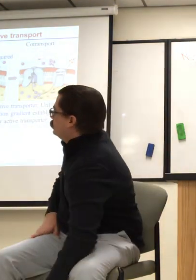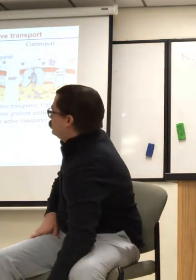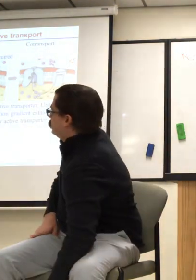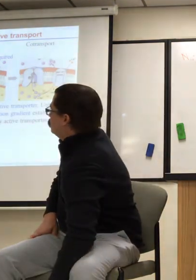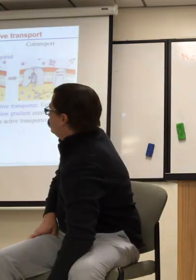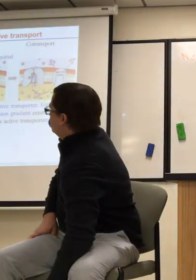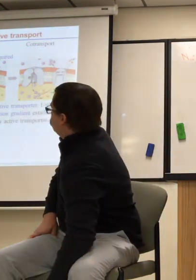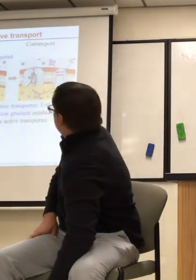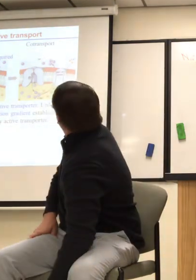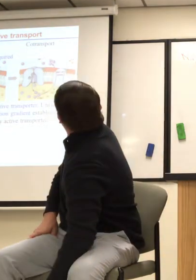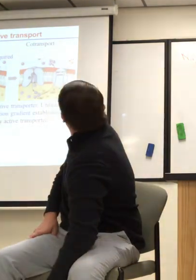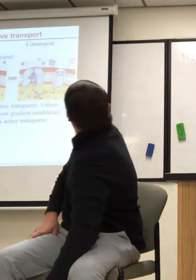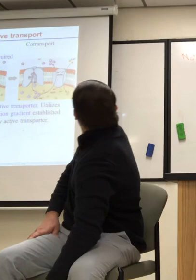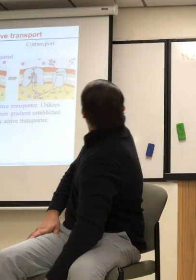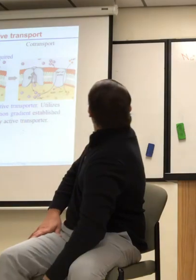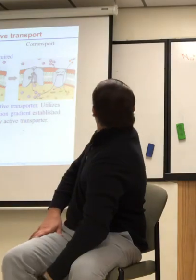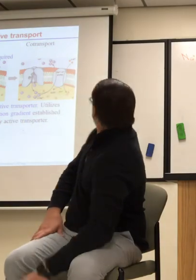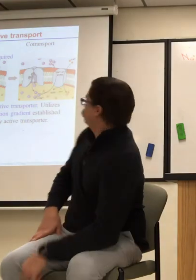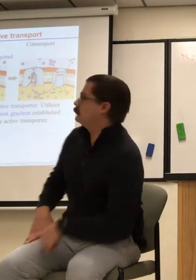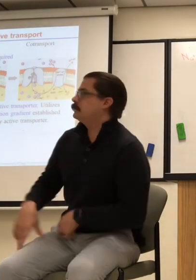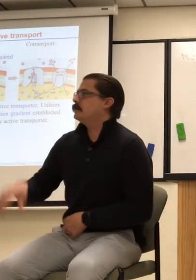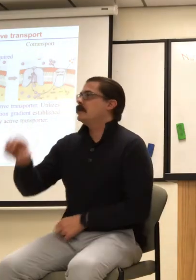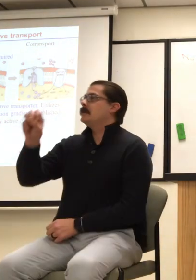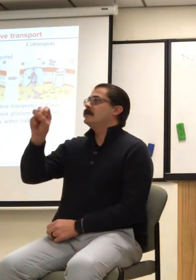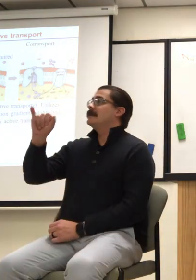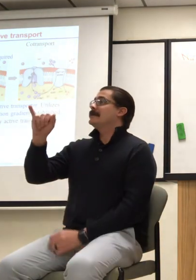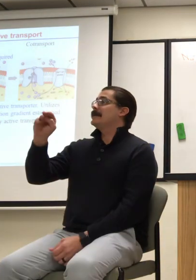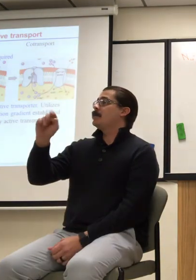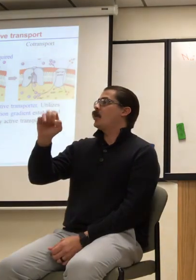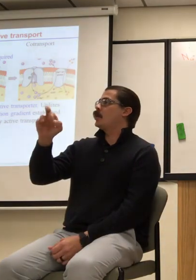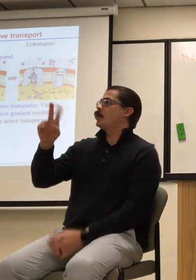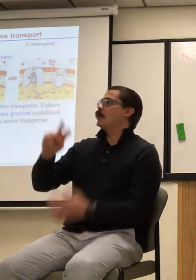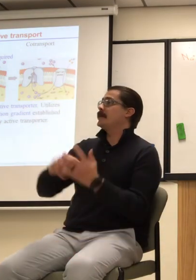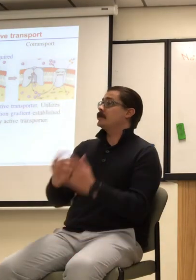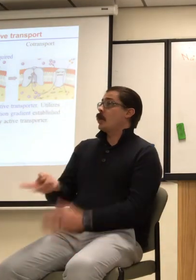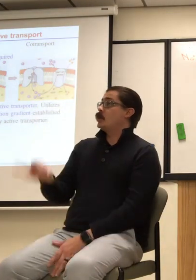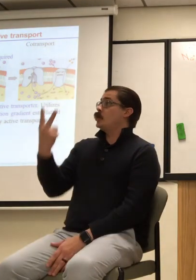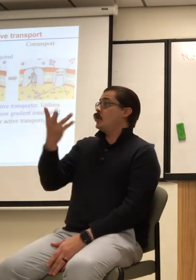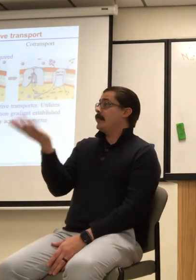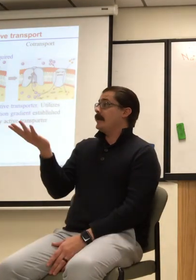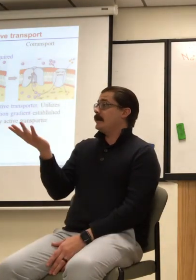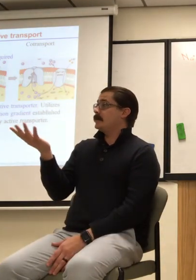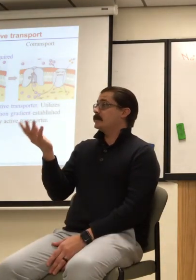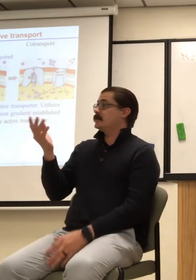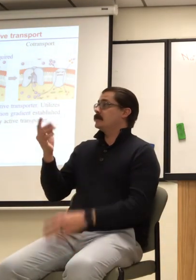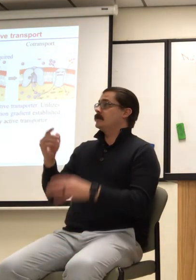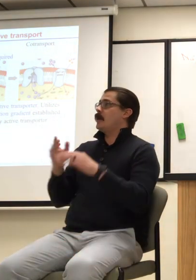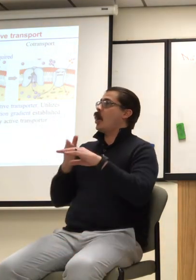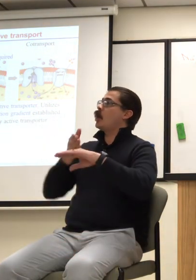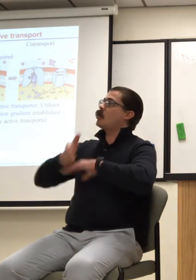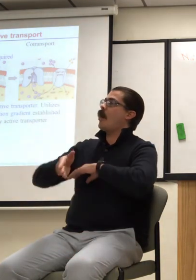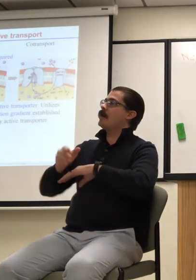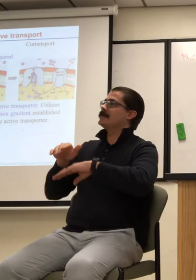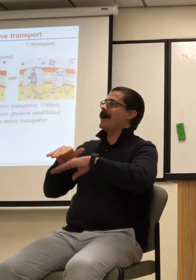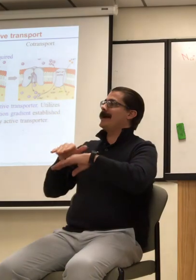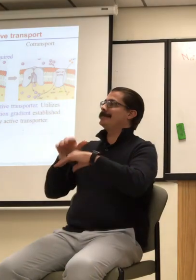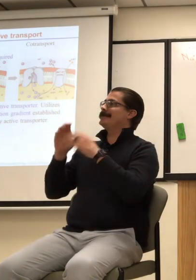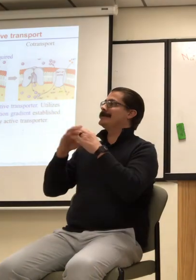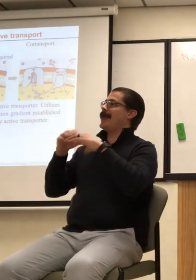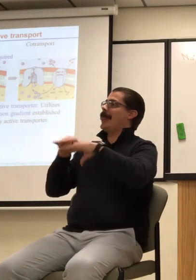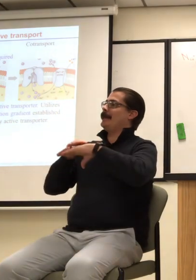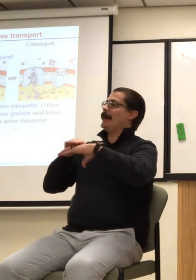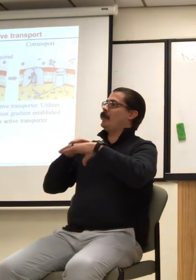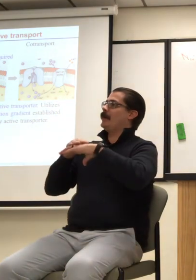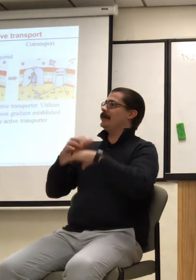Symport means transport two things across the cell membrane in the same direction. Symport, same. And the